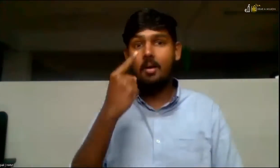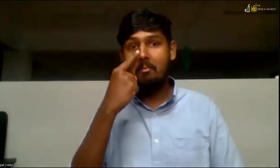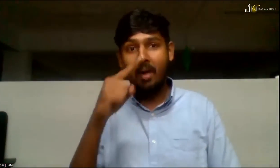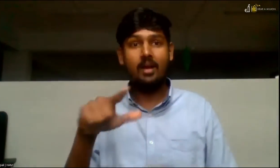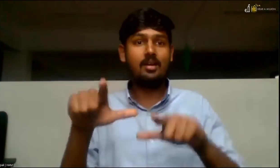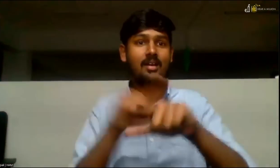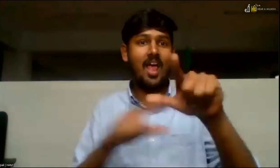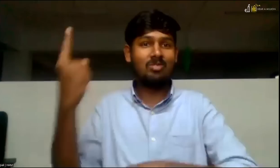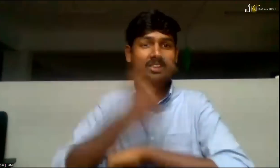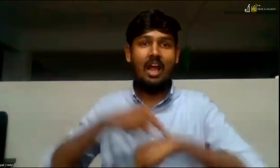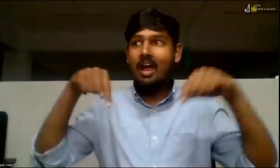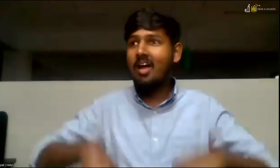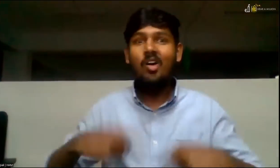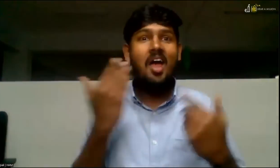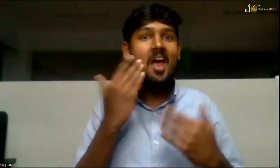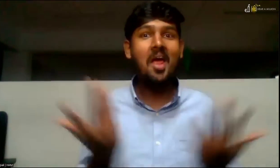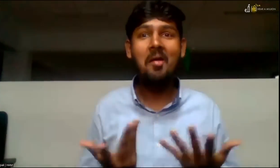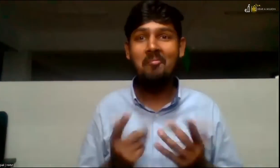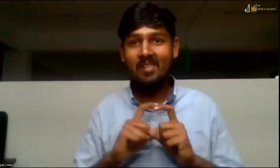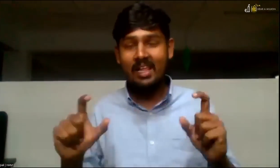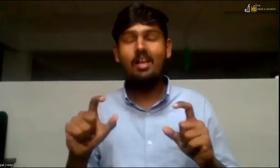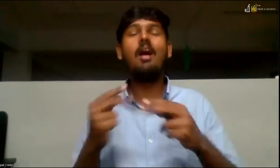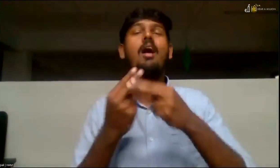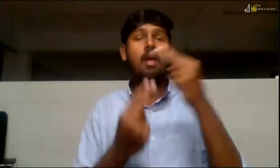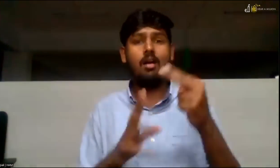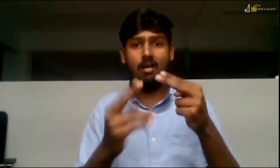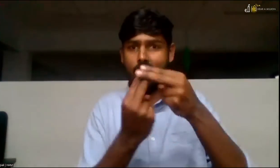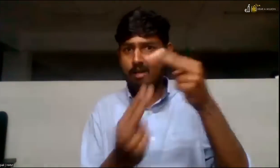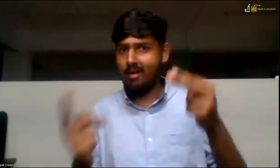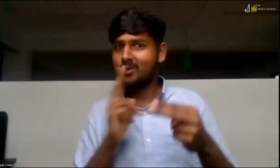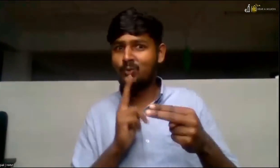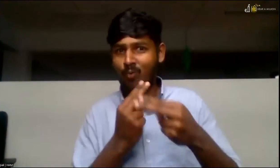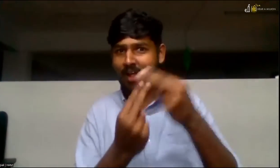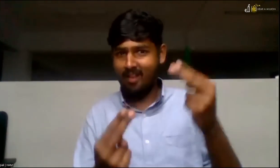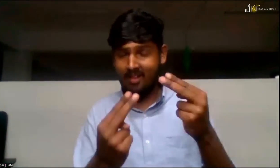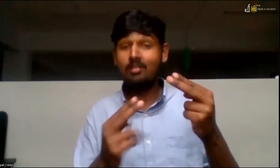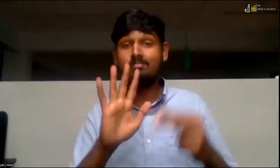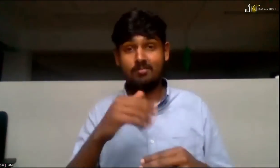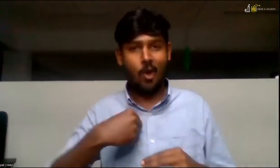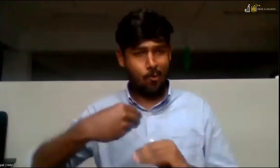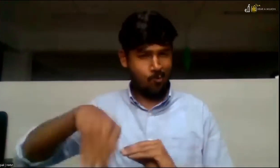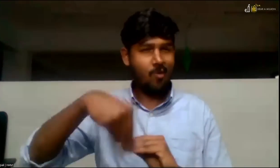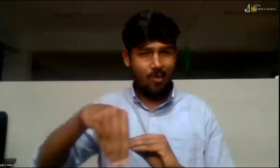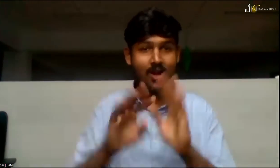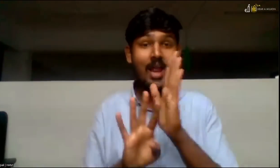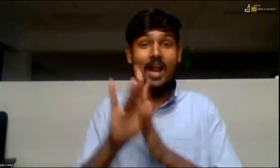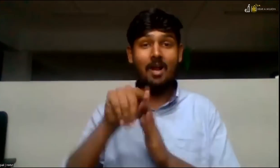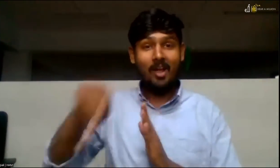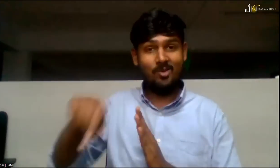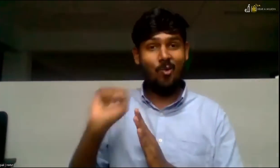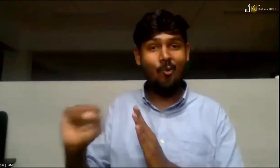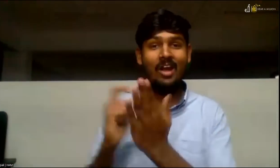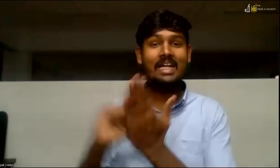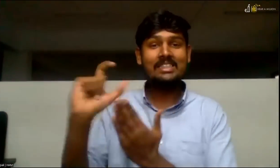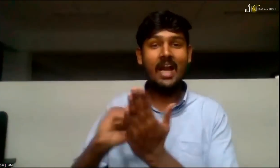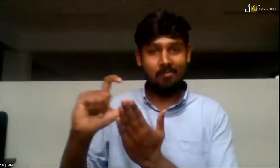So, like we just came to know about our first language. Sunil sir, we had a